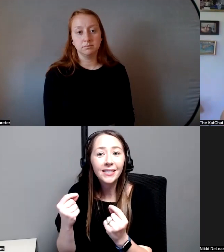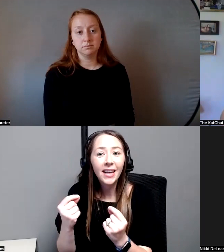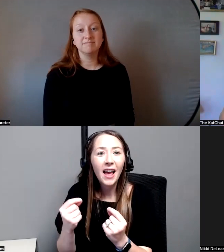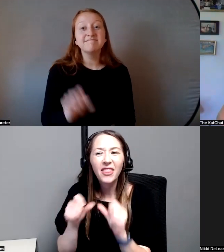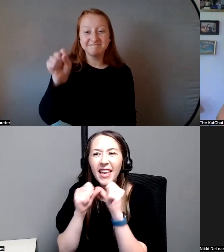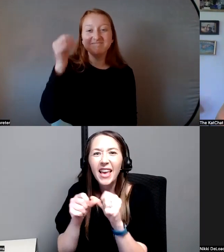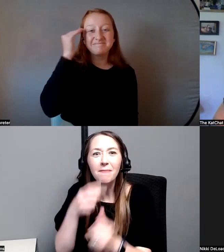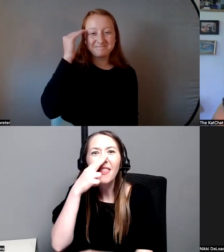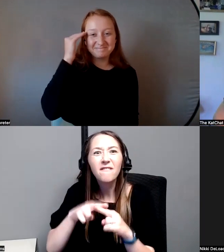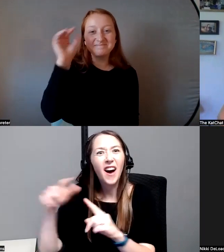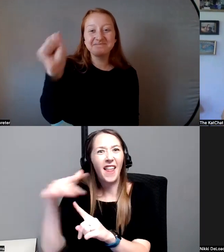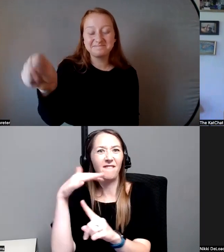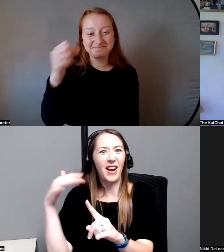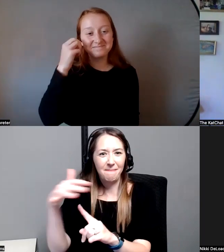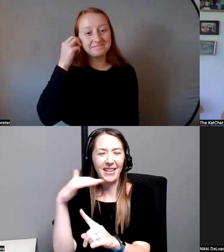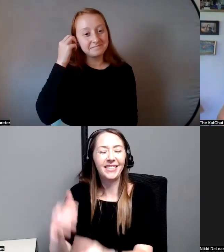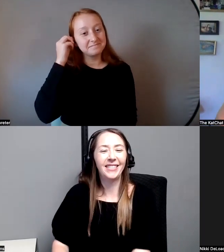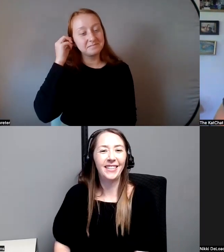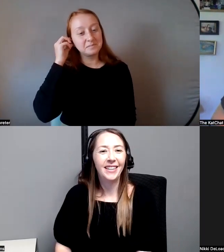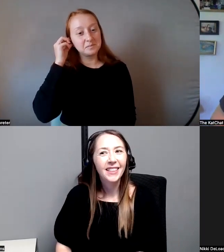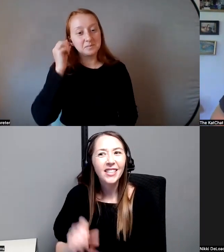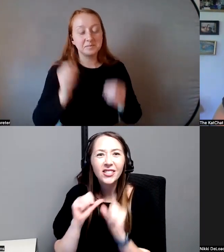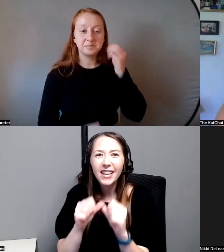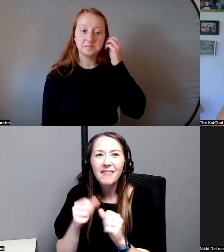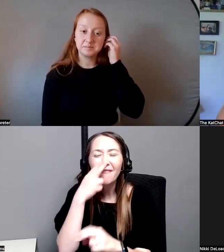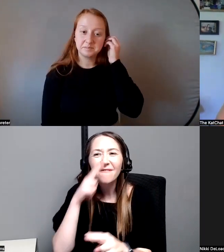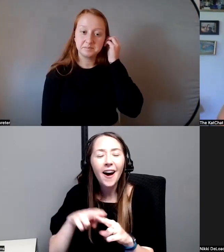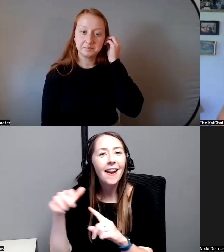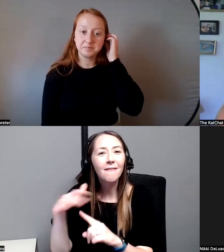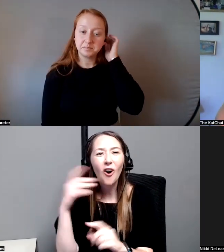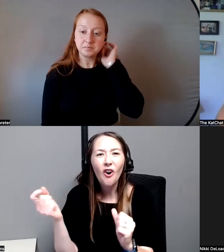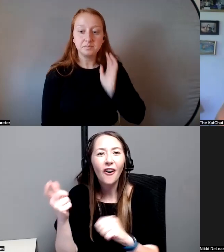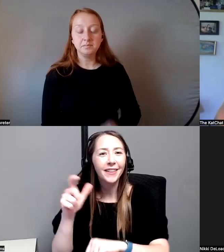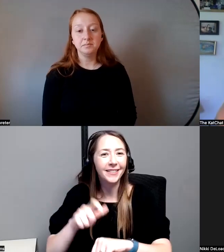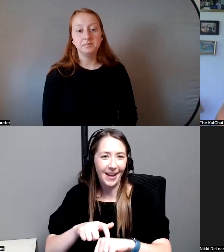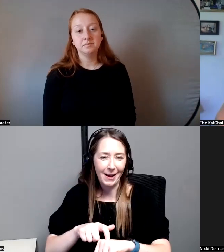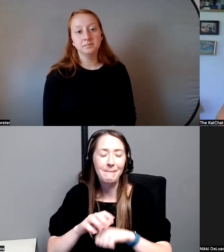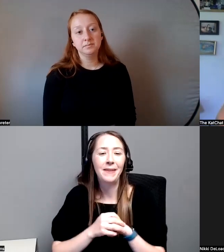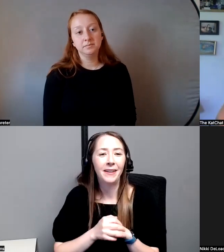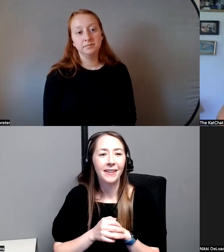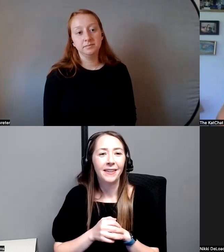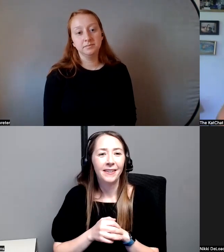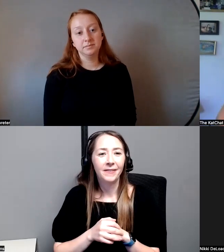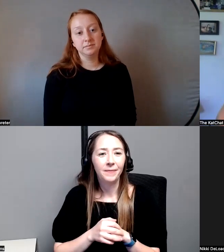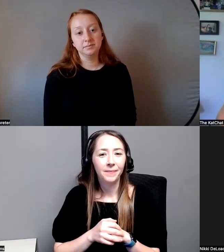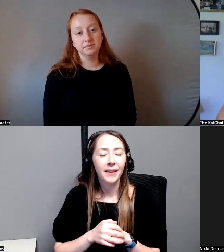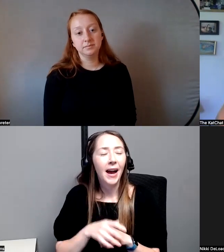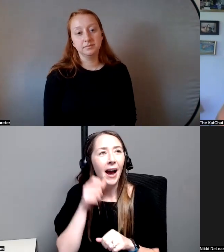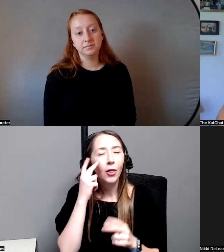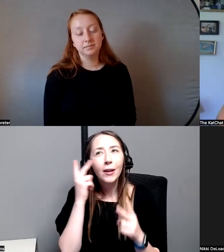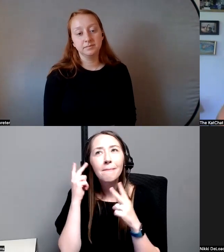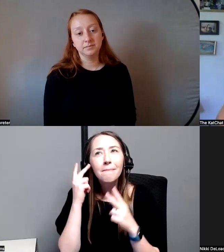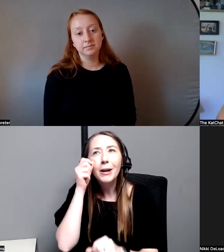Club. Yeah, they just kept it fun. It was fun all the time. And so I